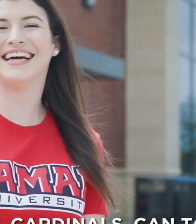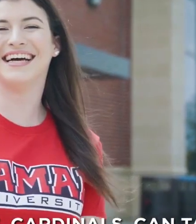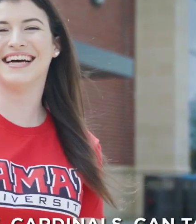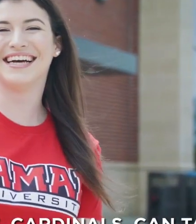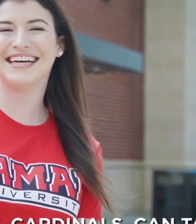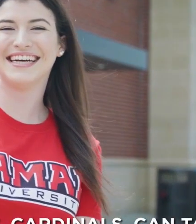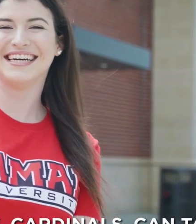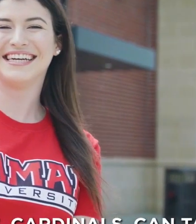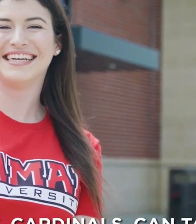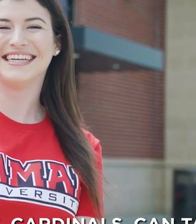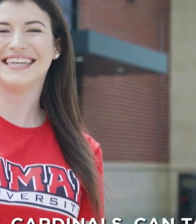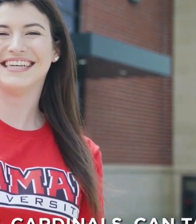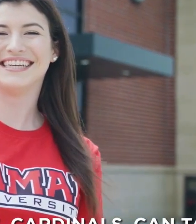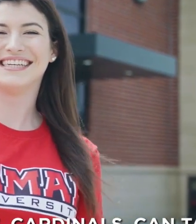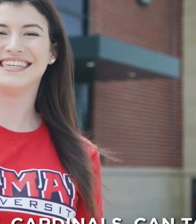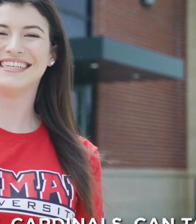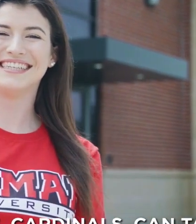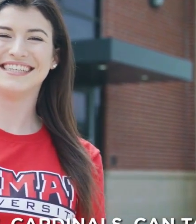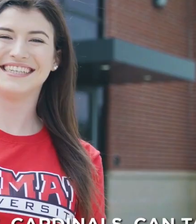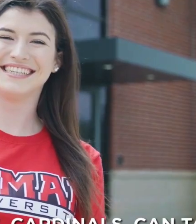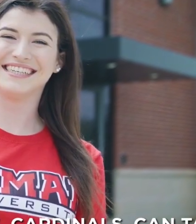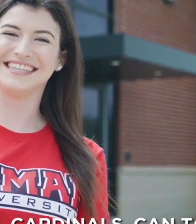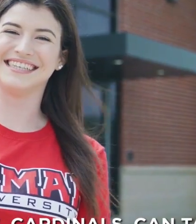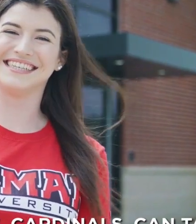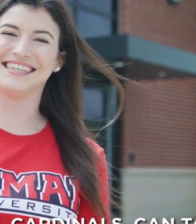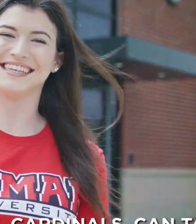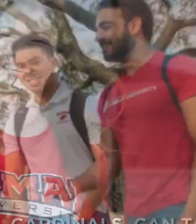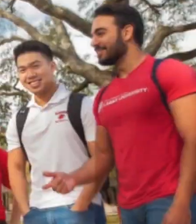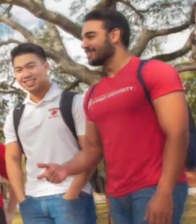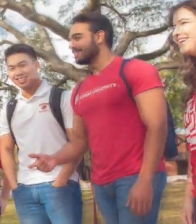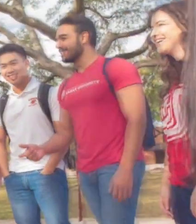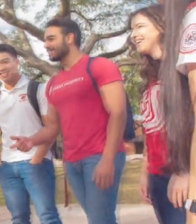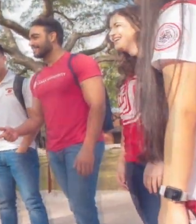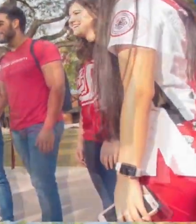can take on anything that they put their minds to.